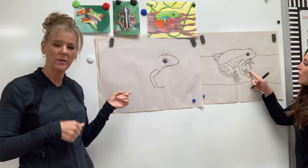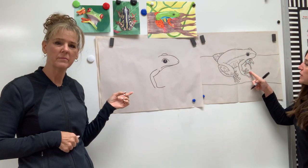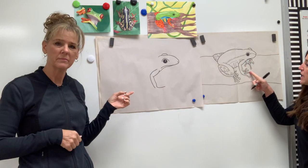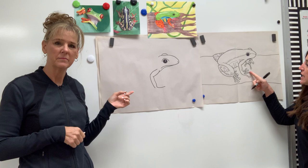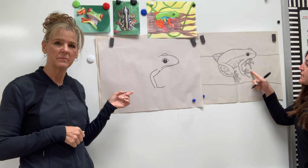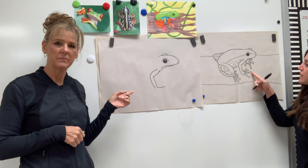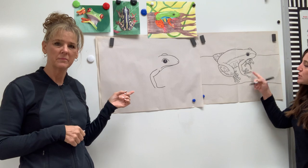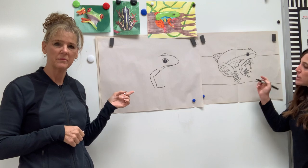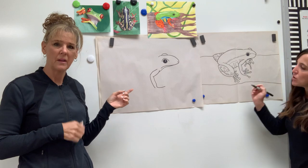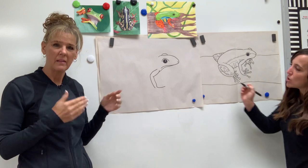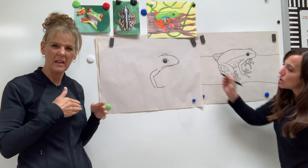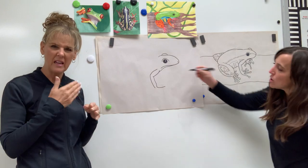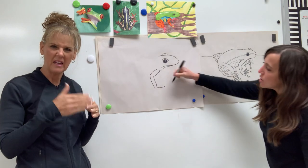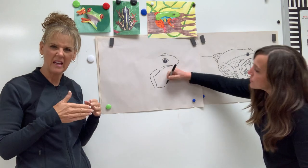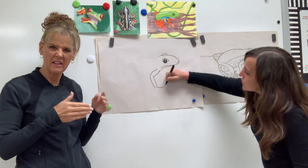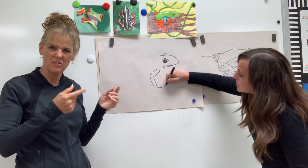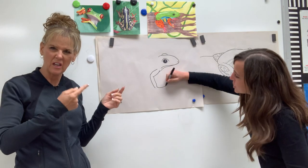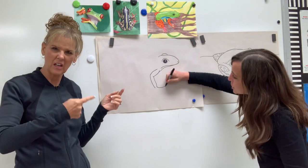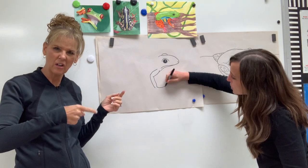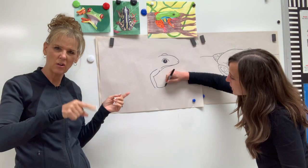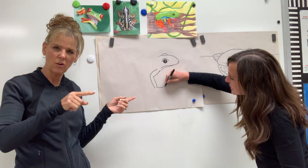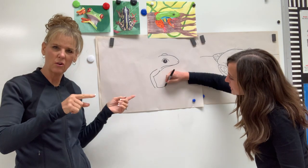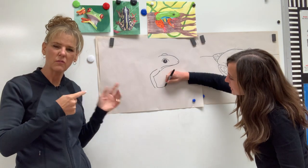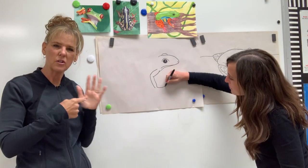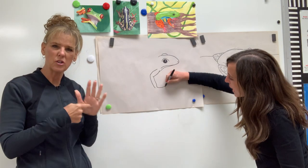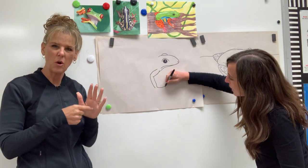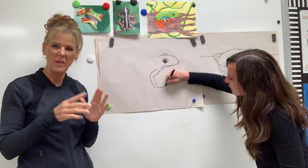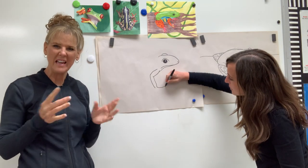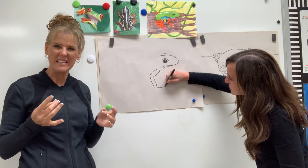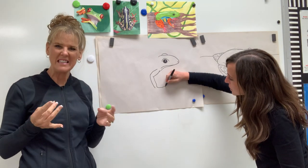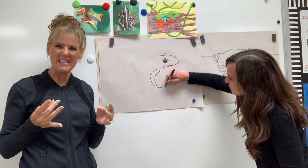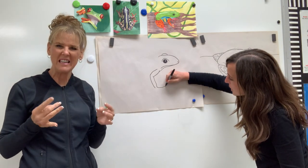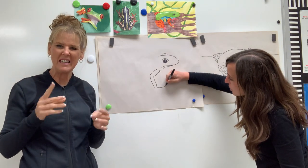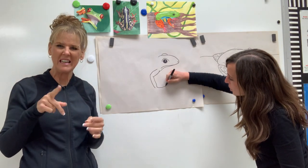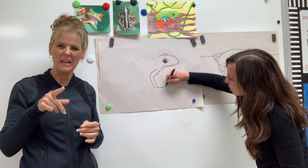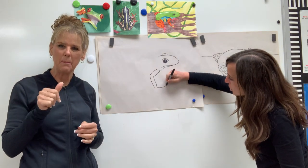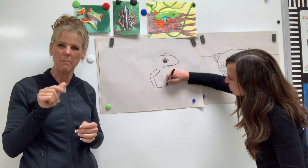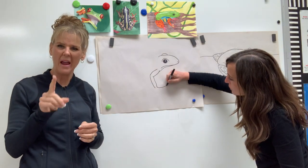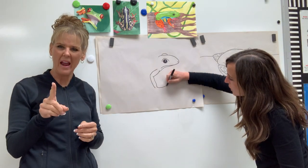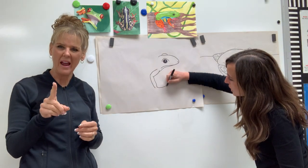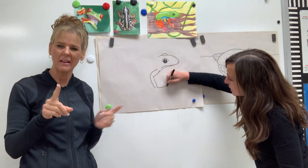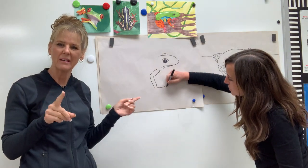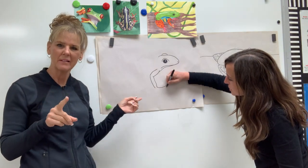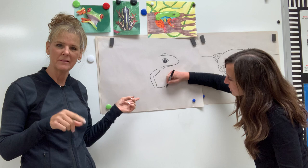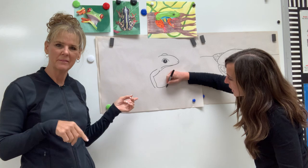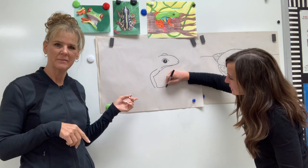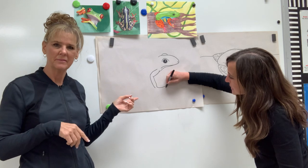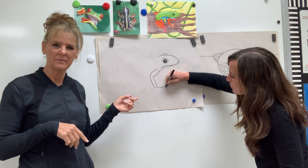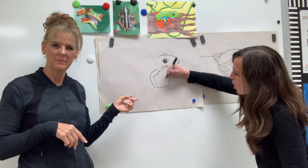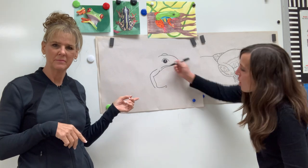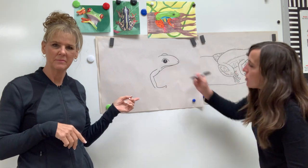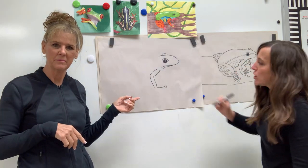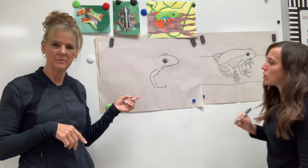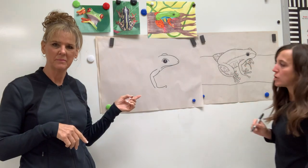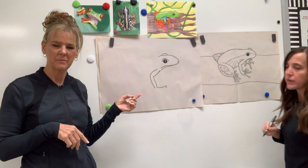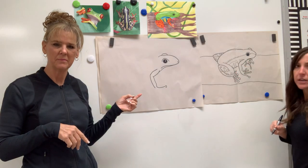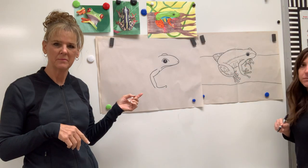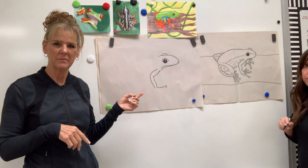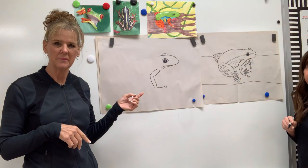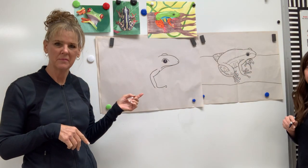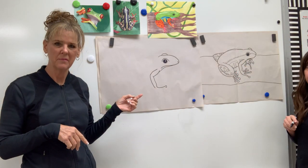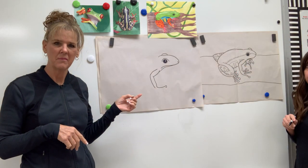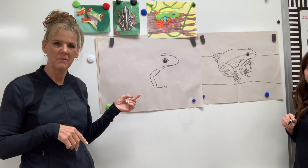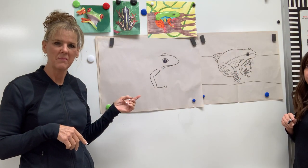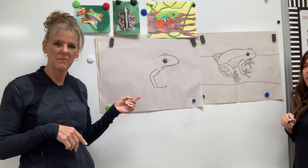And then on the end, there's a little curve to show that sticky pad. I'm just gonna make it curve, kind of small, and curve